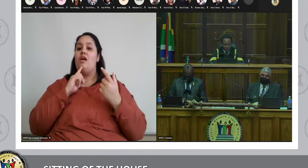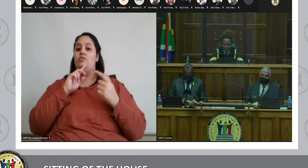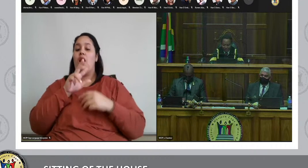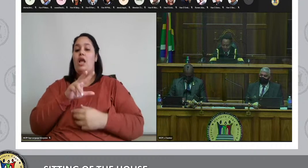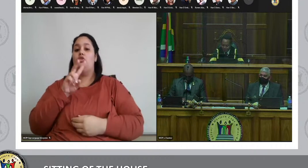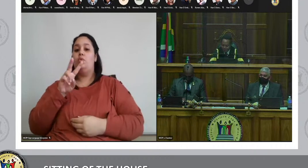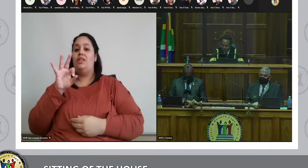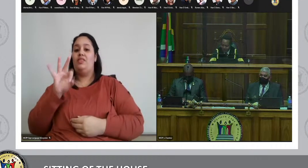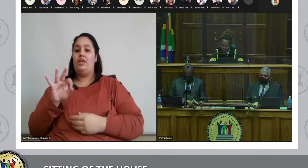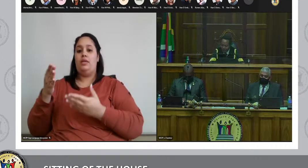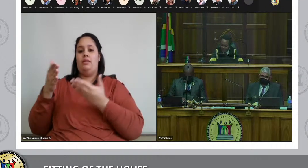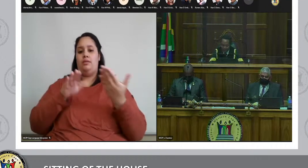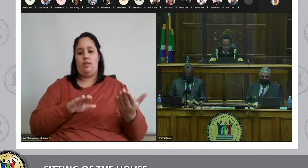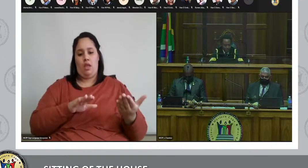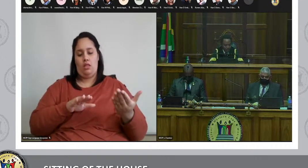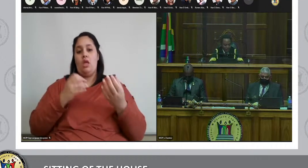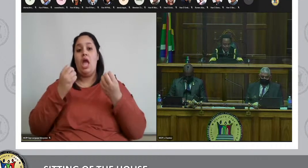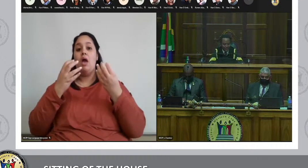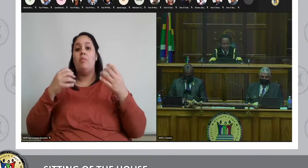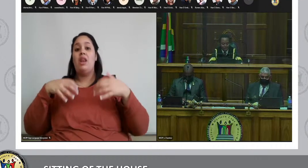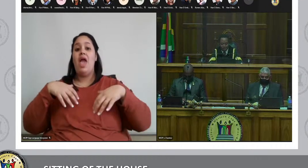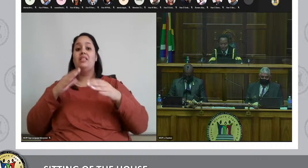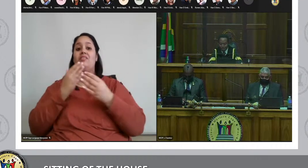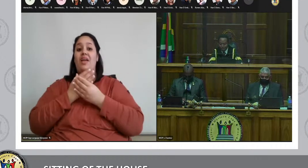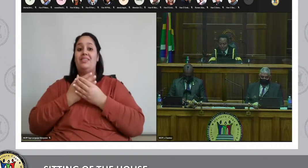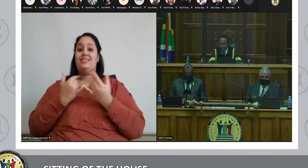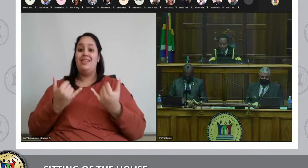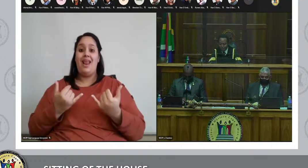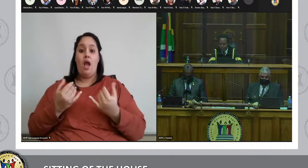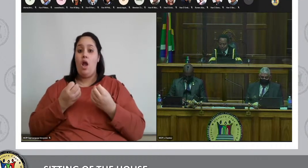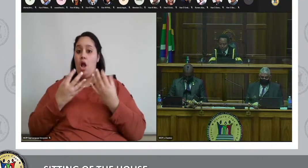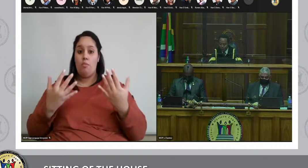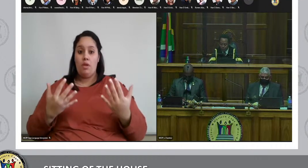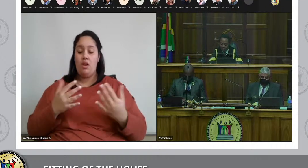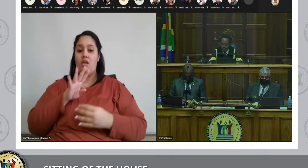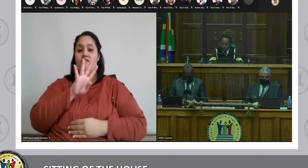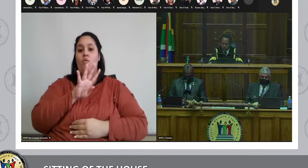11,823 deaths. The number of active cases currently stands on